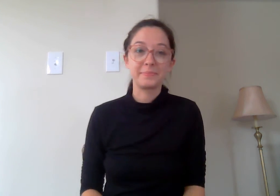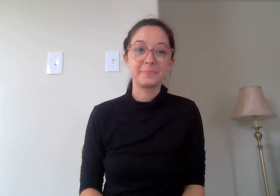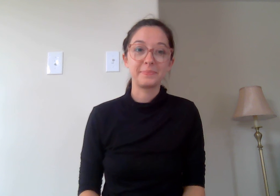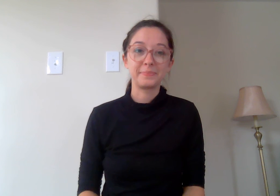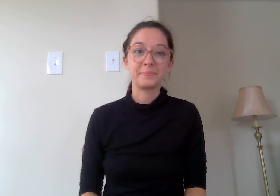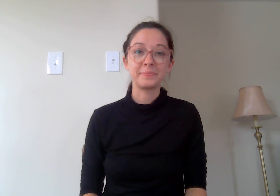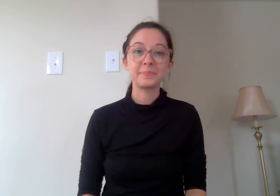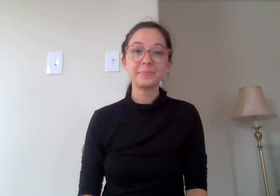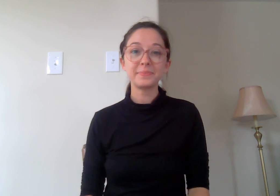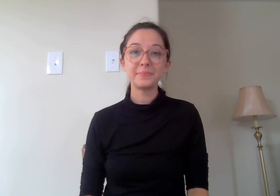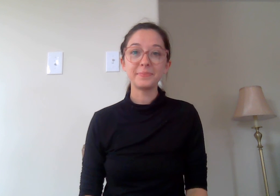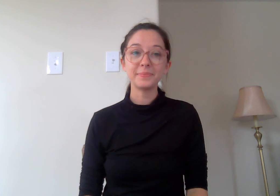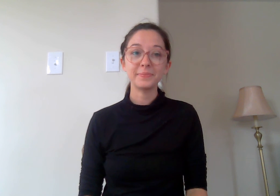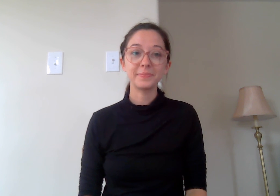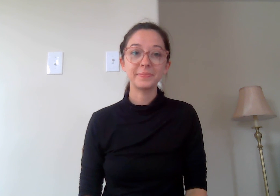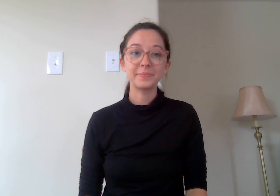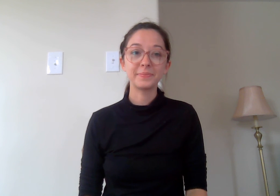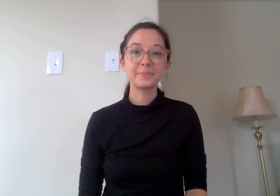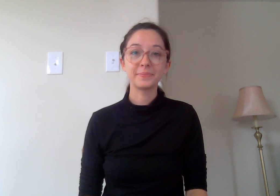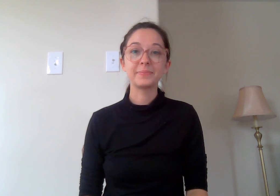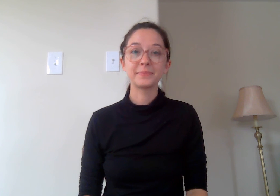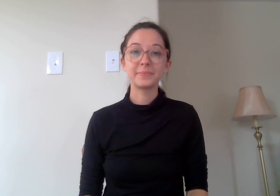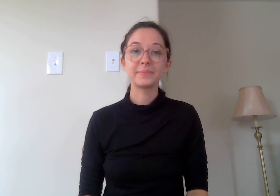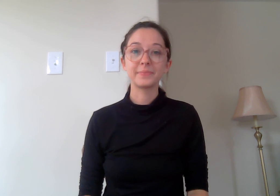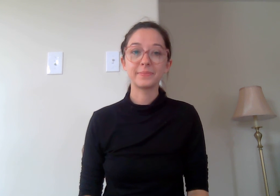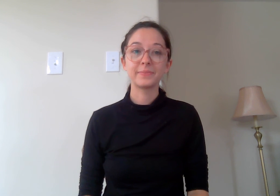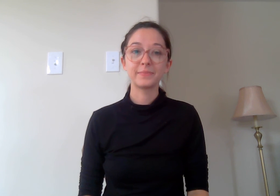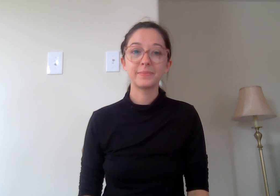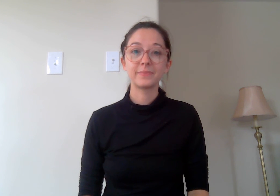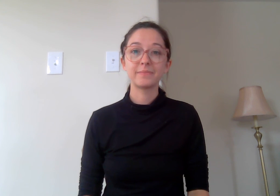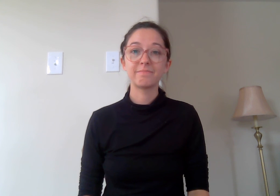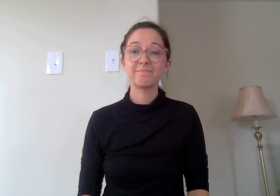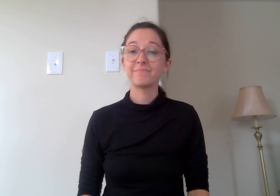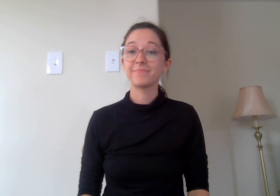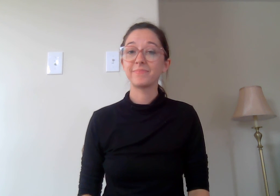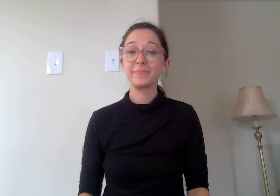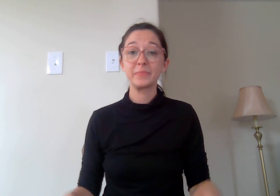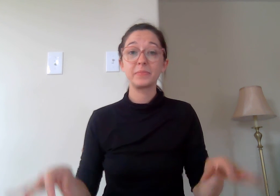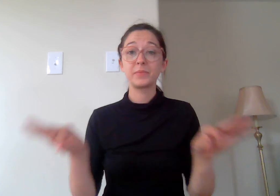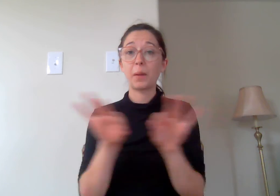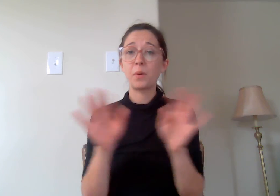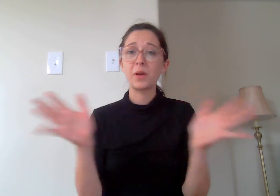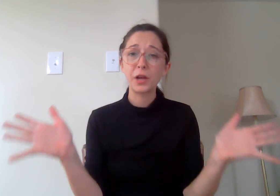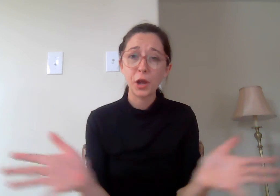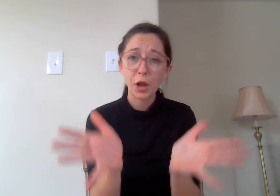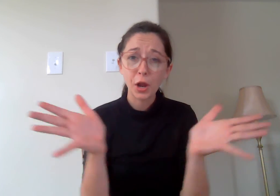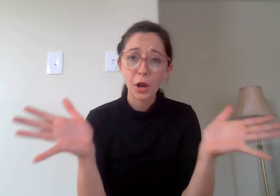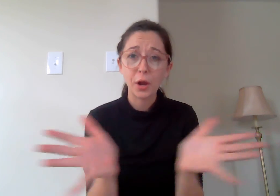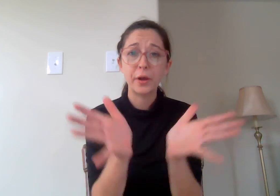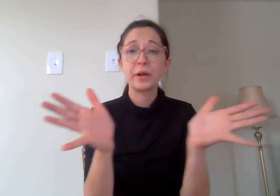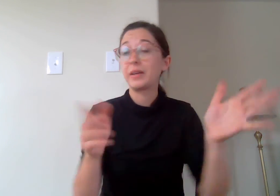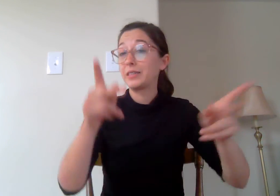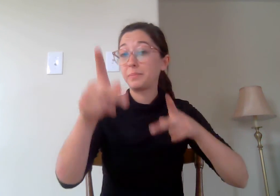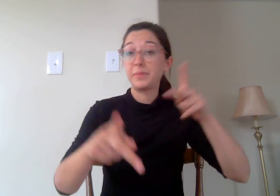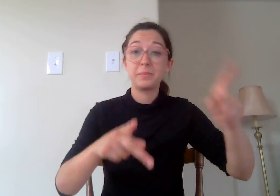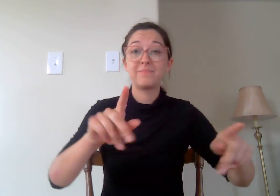address, and have them go see their physician, have them go see their physical therapist, and get recommendations so they aren't